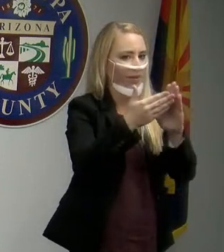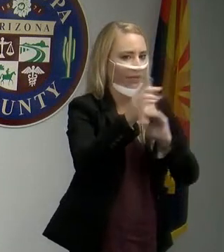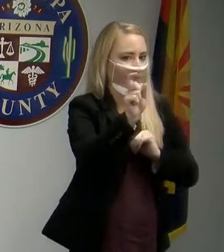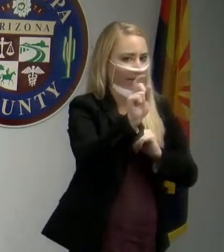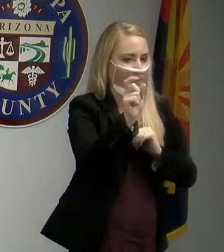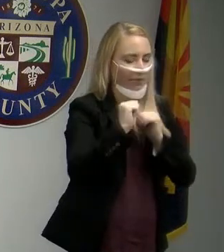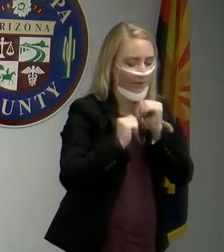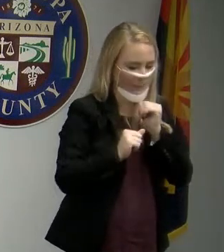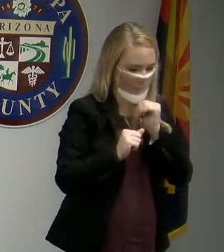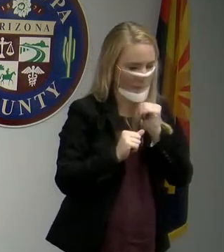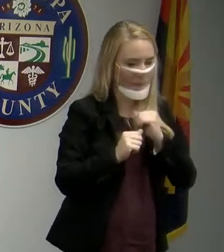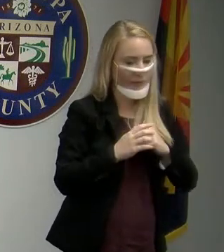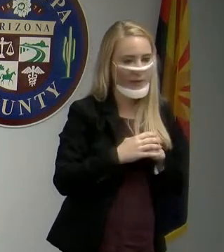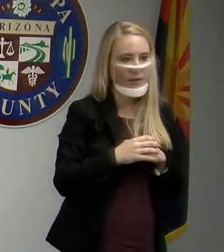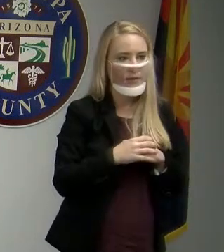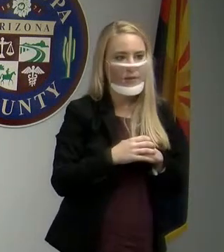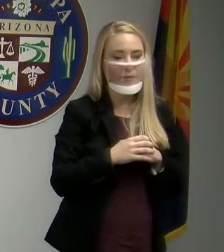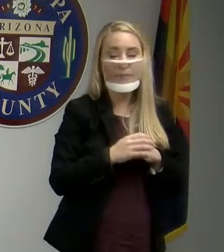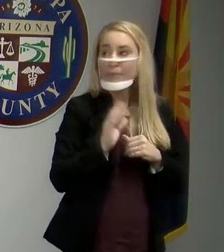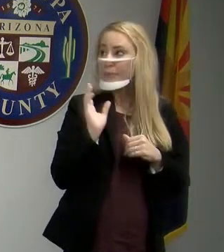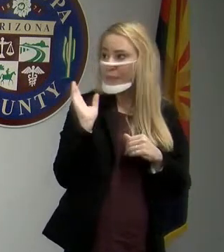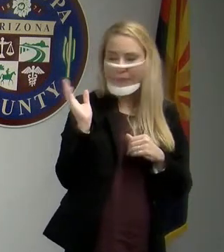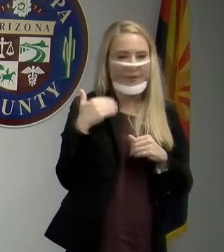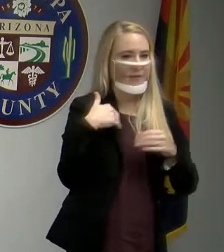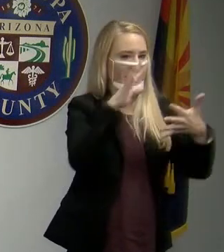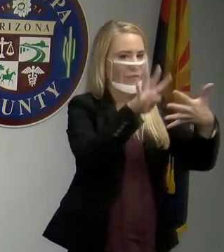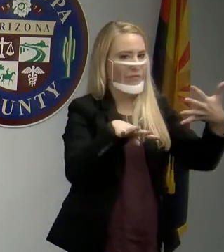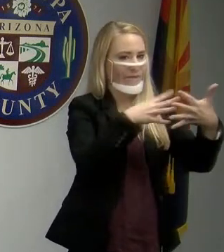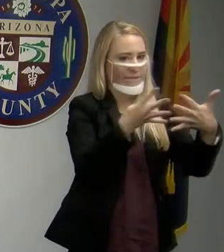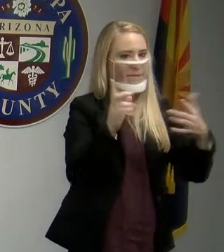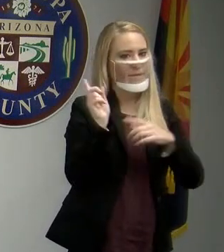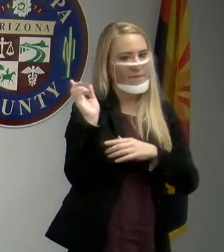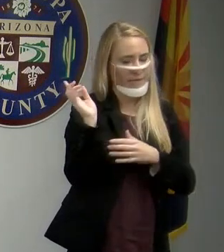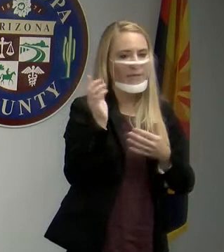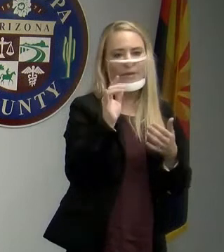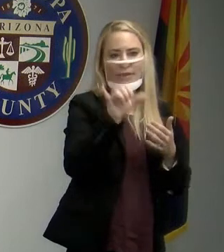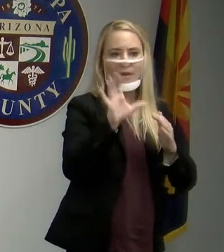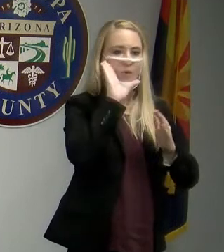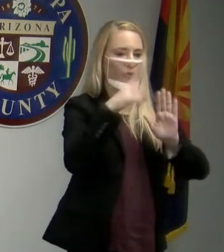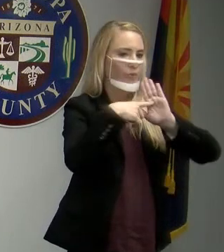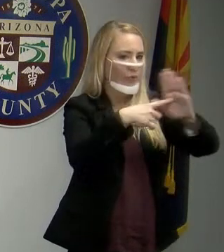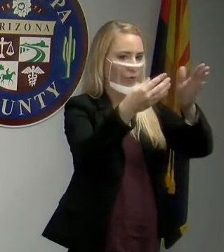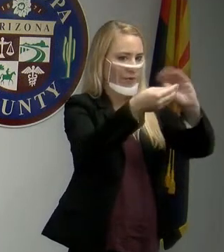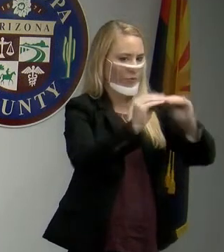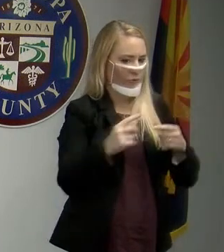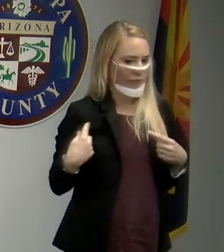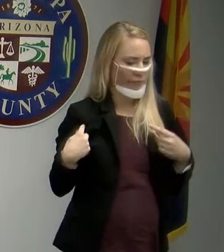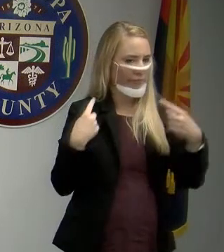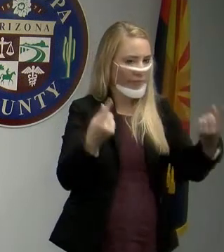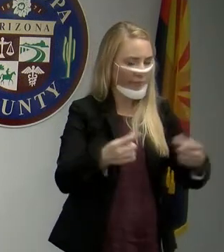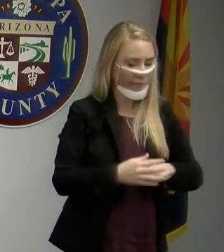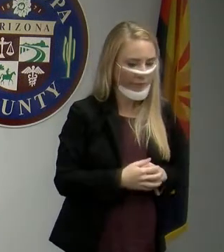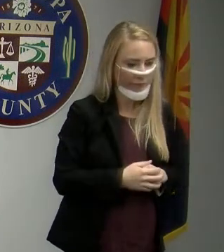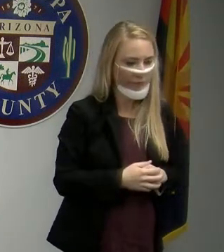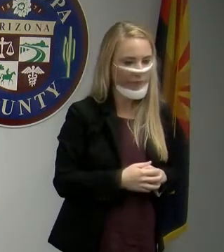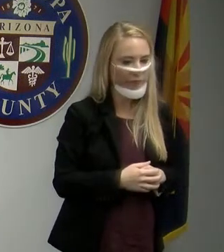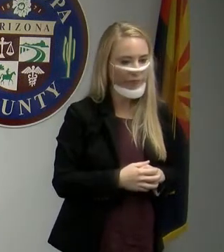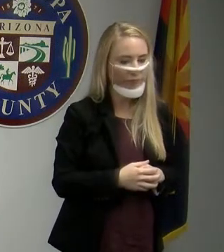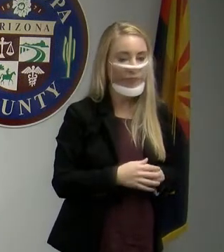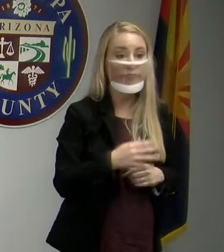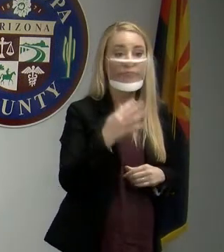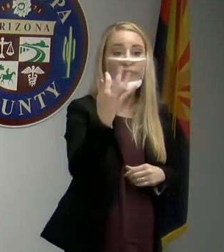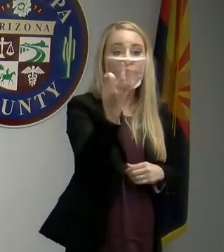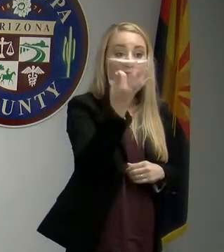of demonstrates the capacity track that we saw over the last week. Because we were asked a lot of questions on Friday at